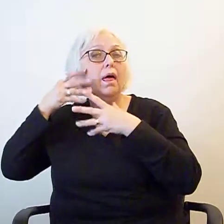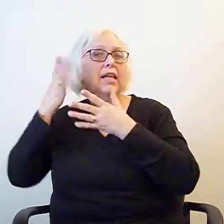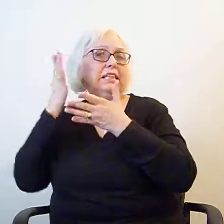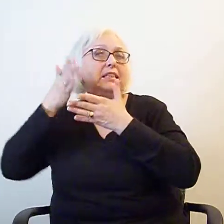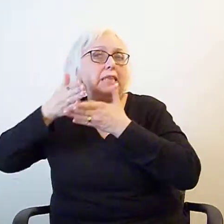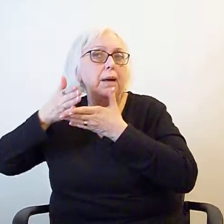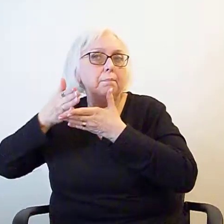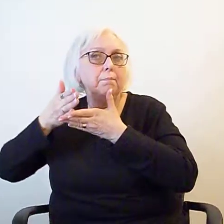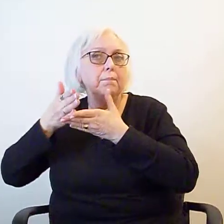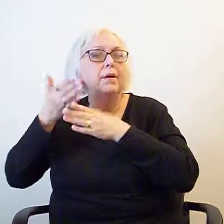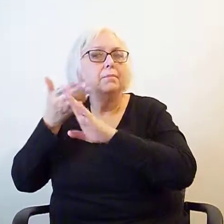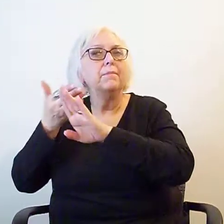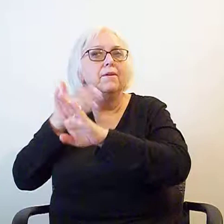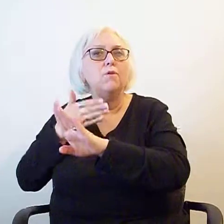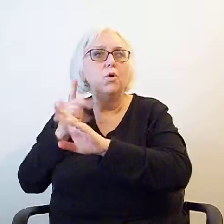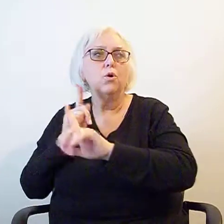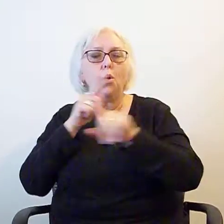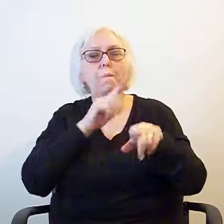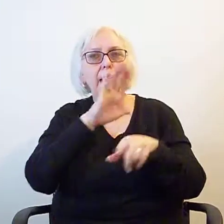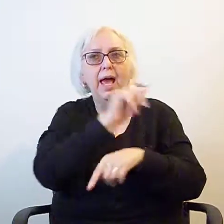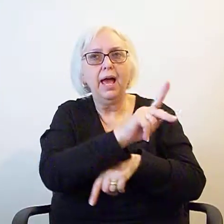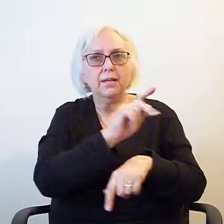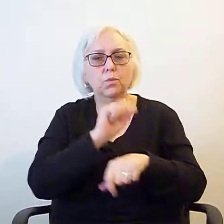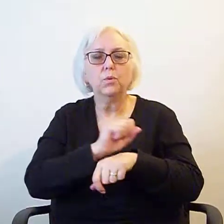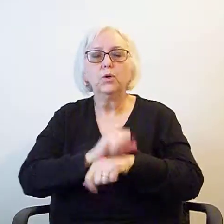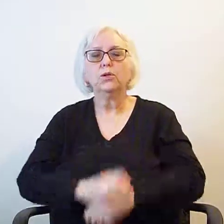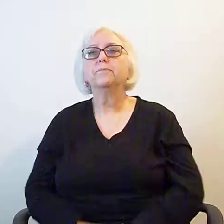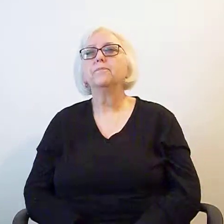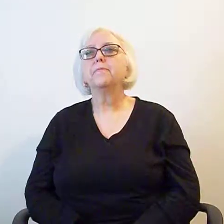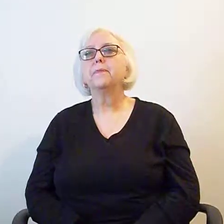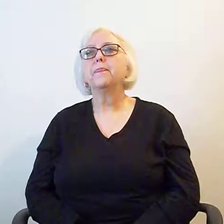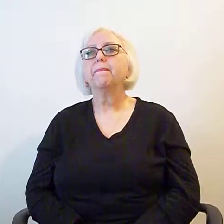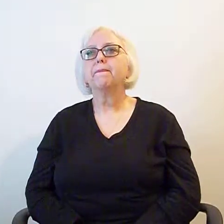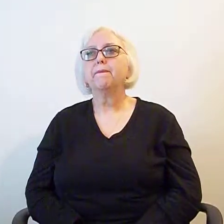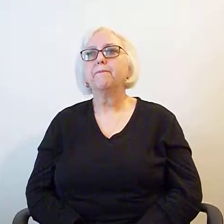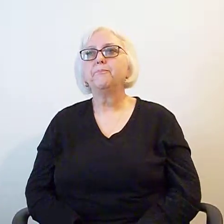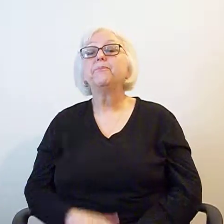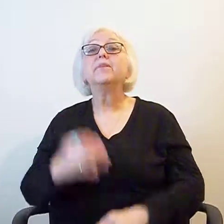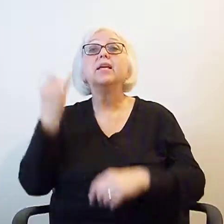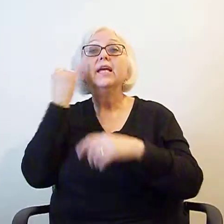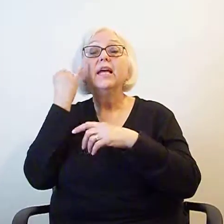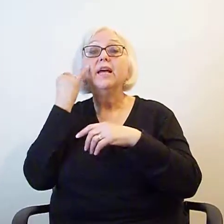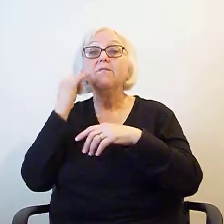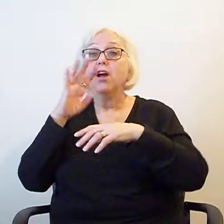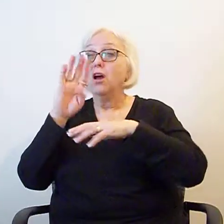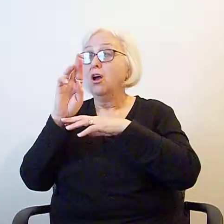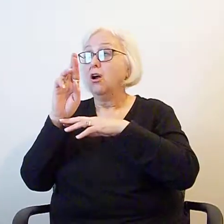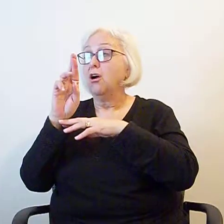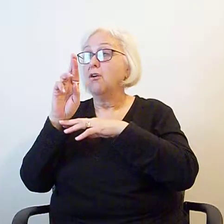stopped before coming back to services. If you have a rash,